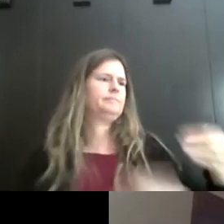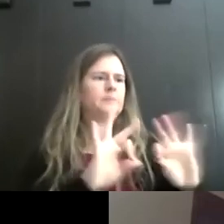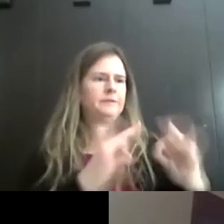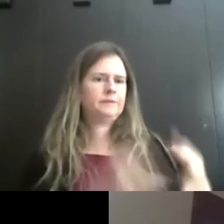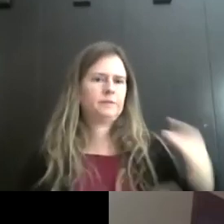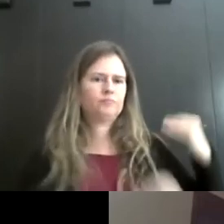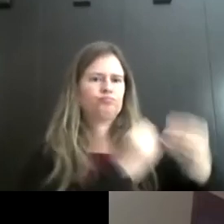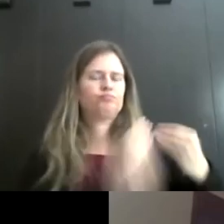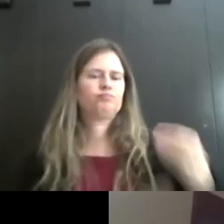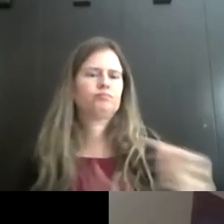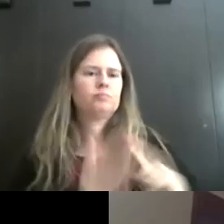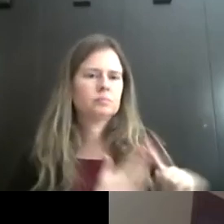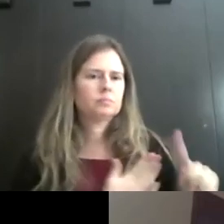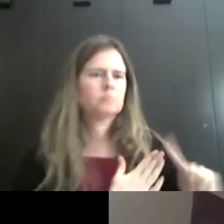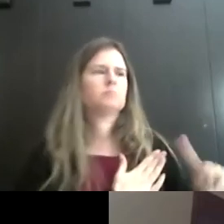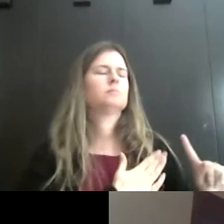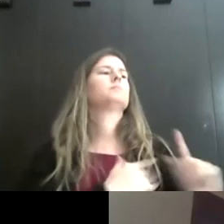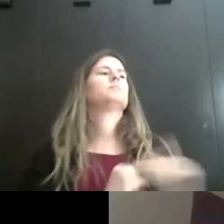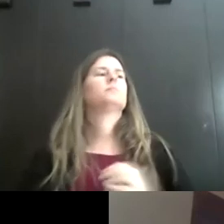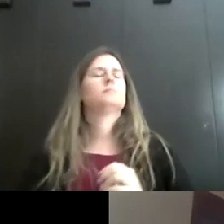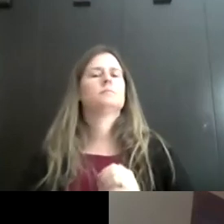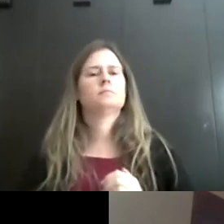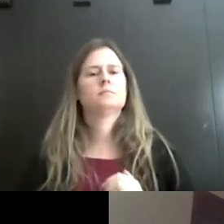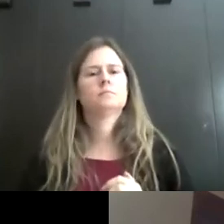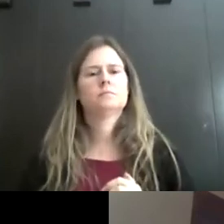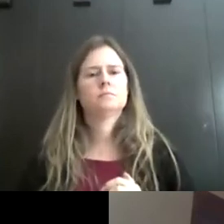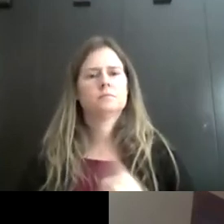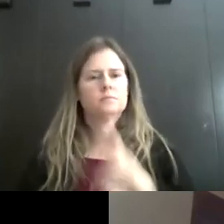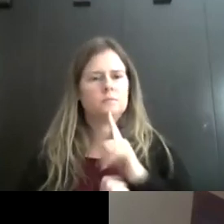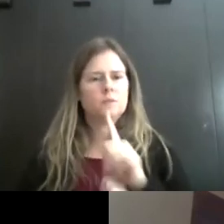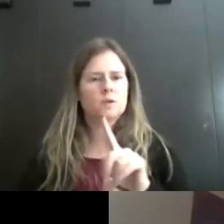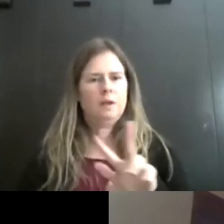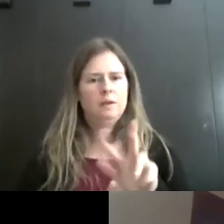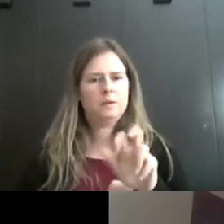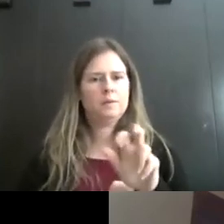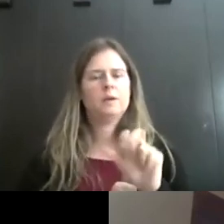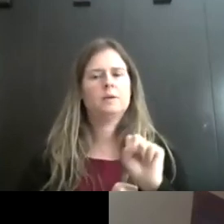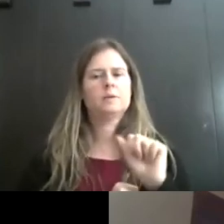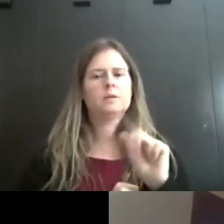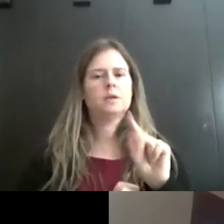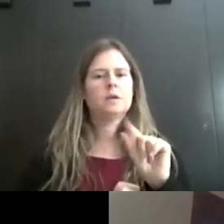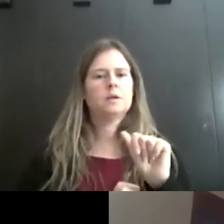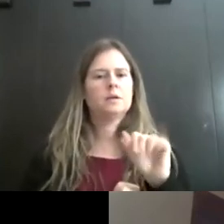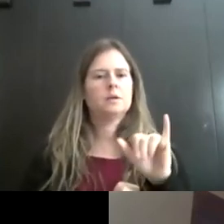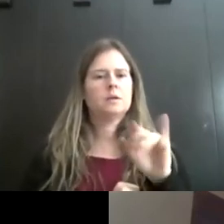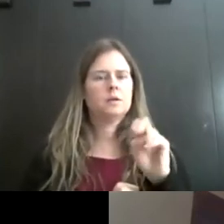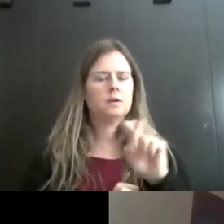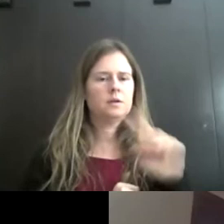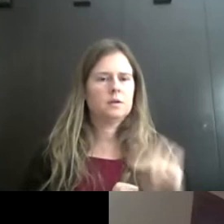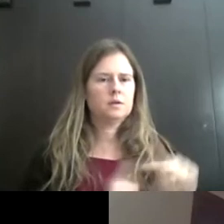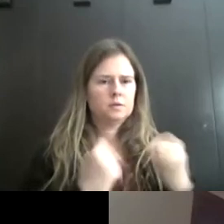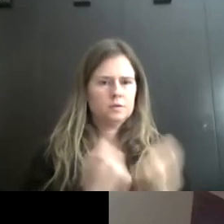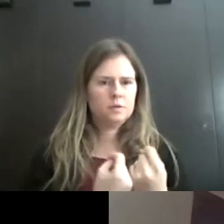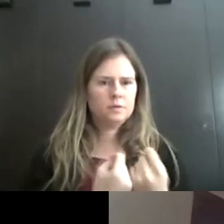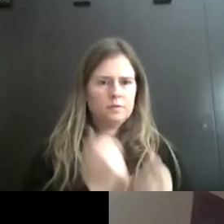And there's only 300 Santa Ynez tribal members. So the majority of Chumash people are